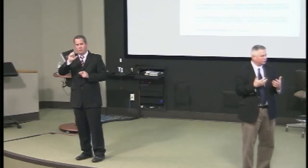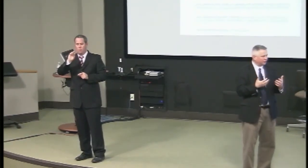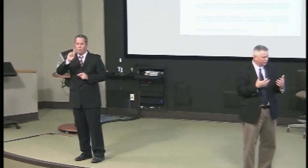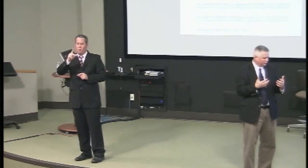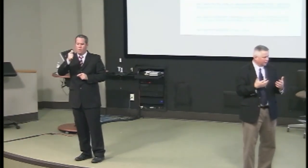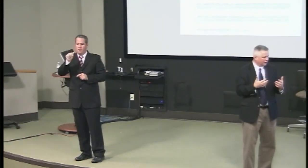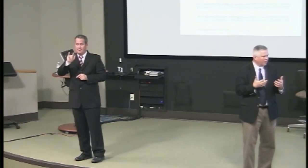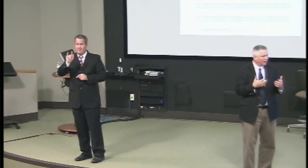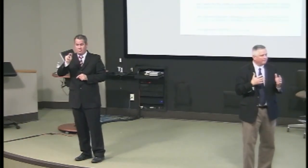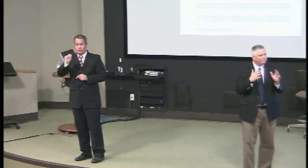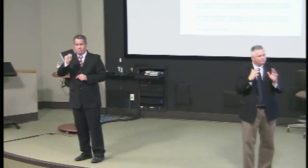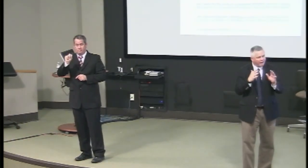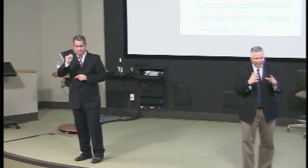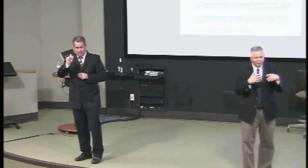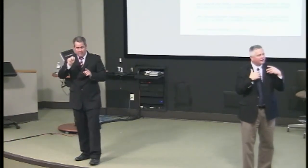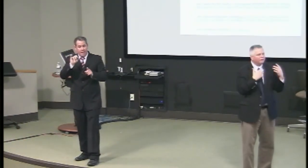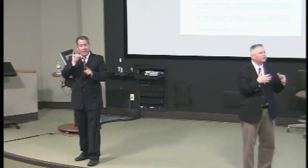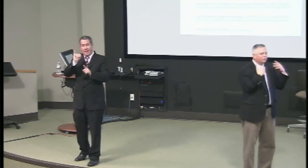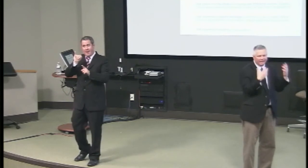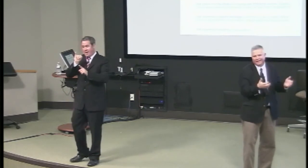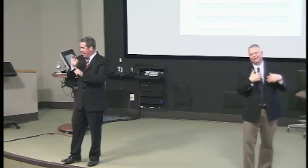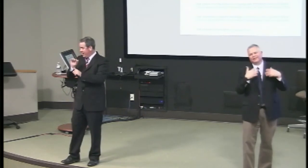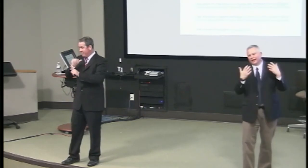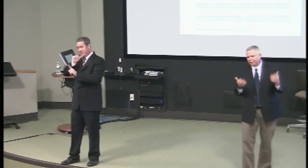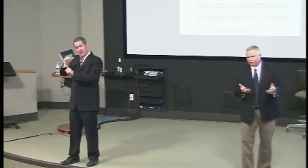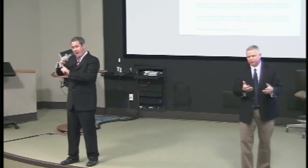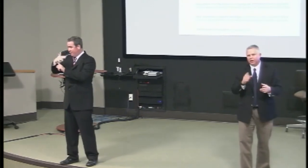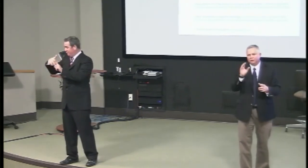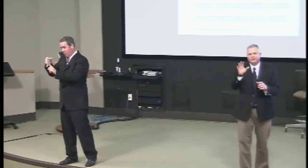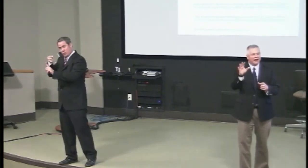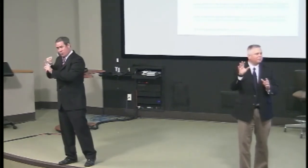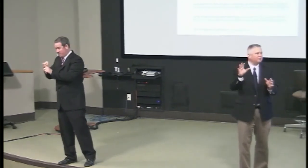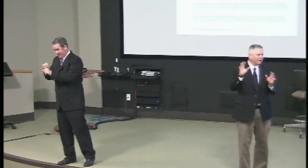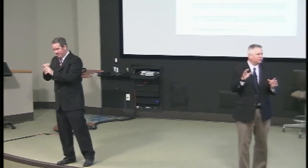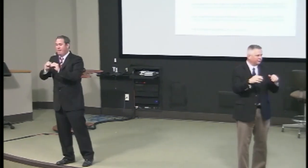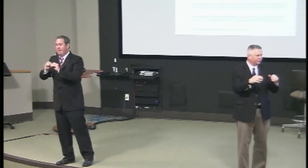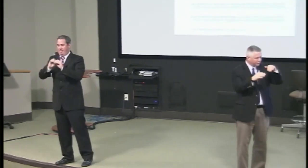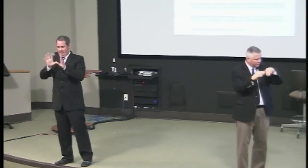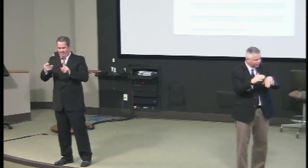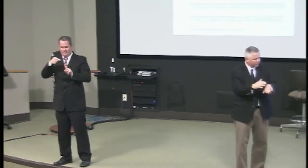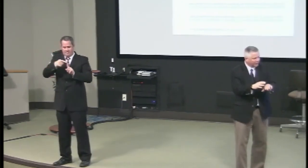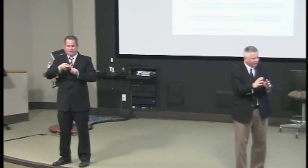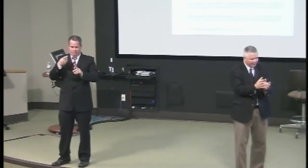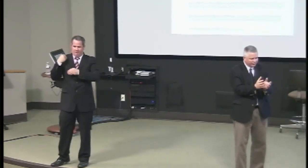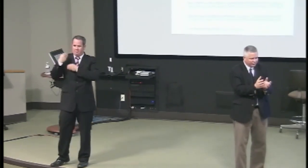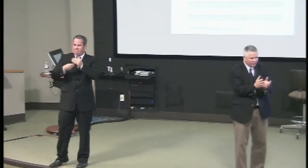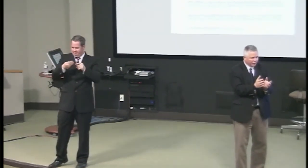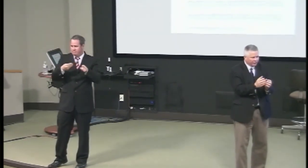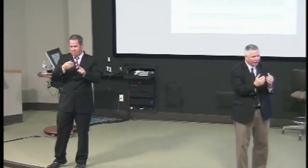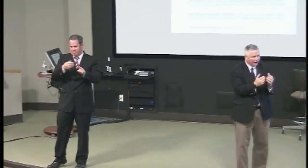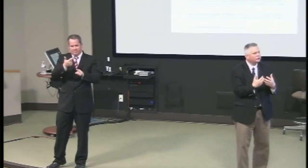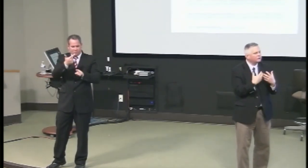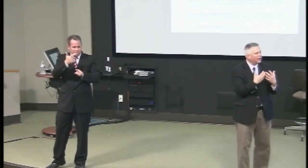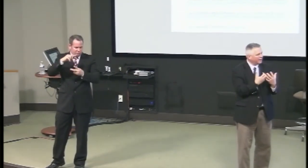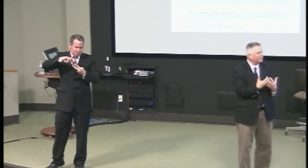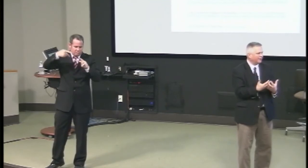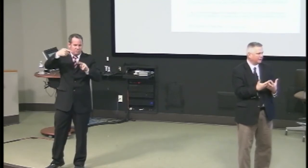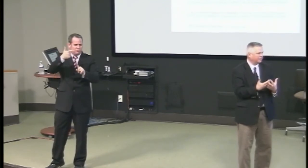got there from genes, at the level of reading and language. But there's got to be major differences in